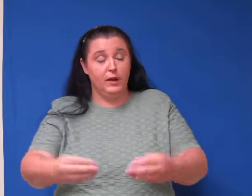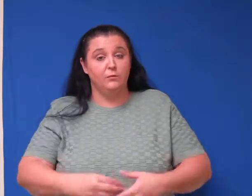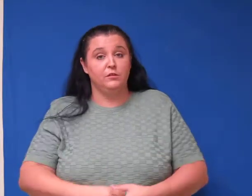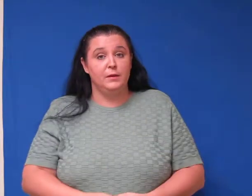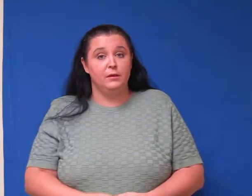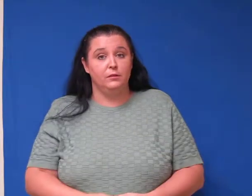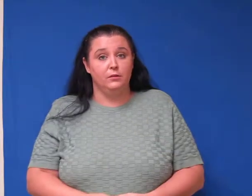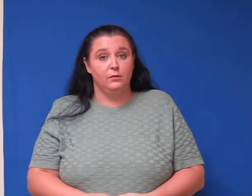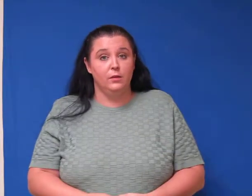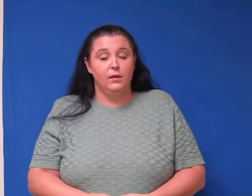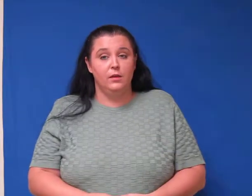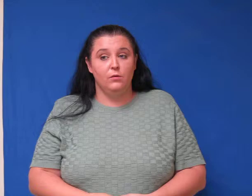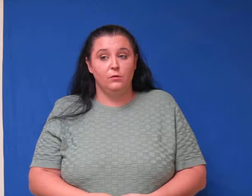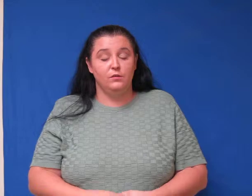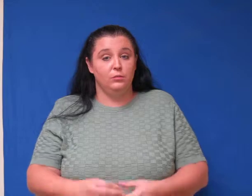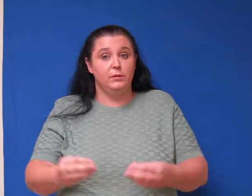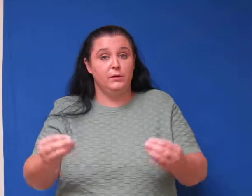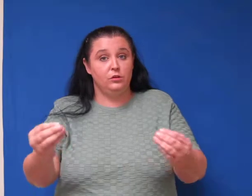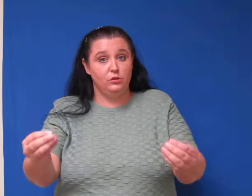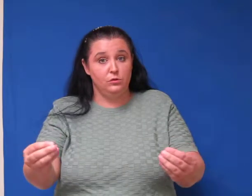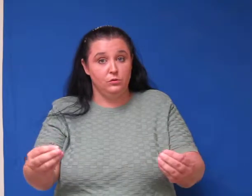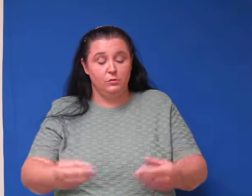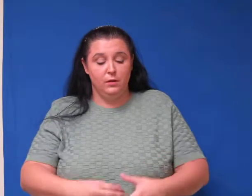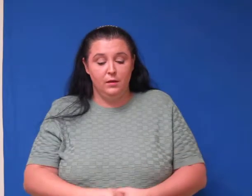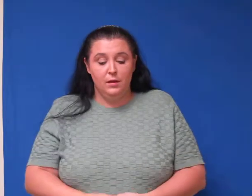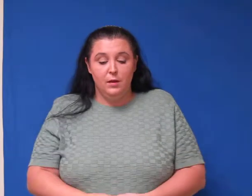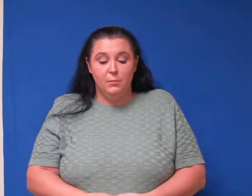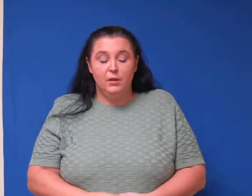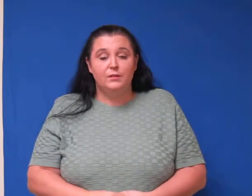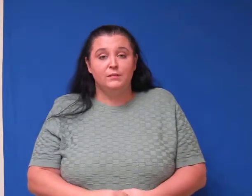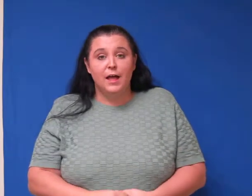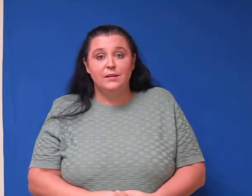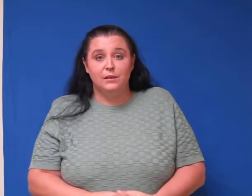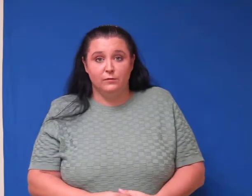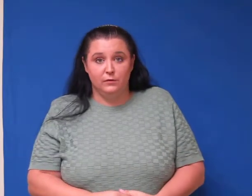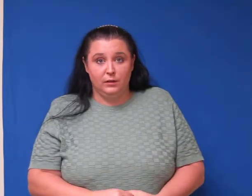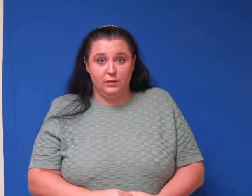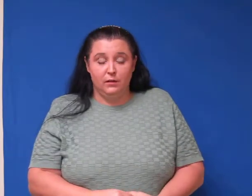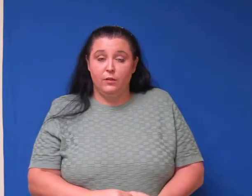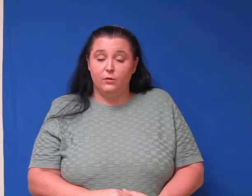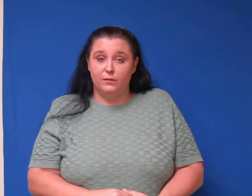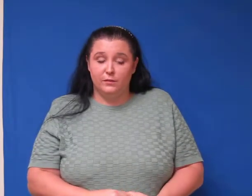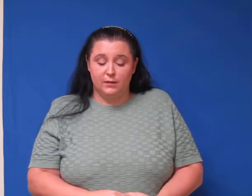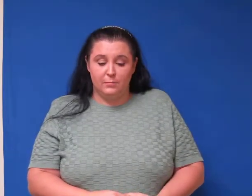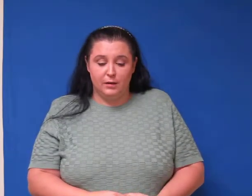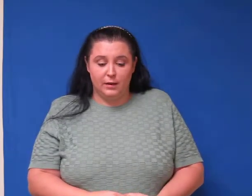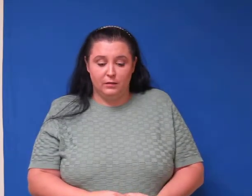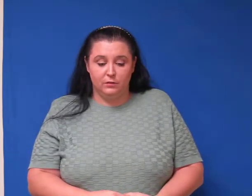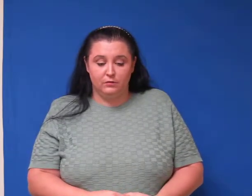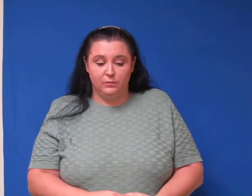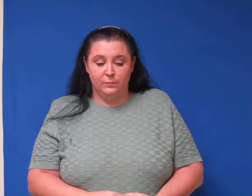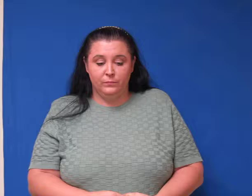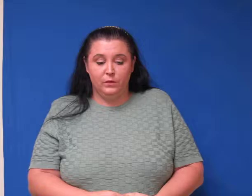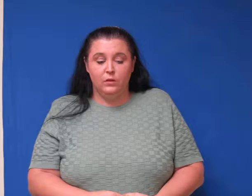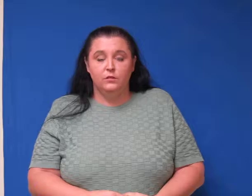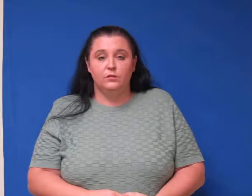was speaking to, it would still be you. But it's signed differently, although it's the same in English.